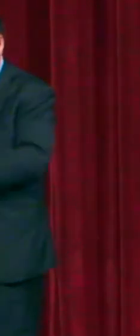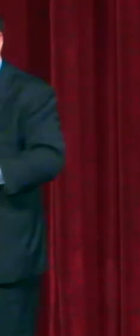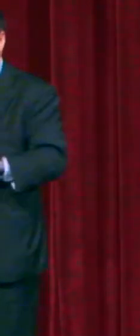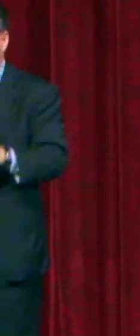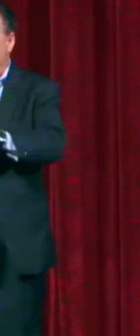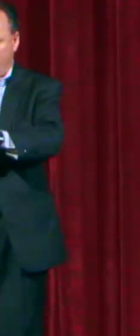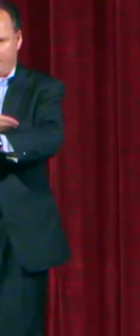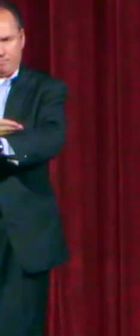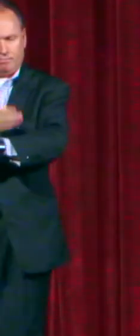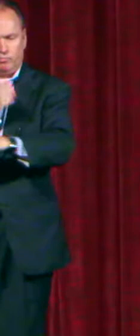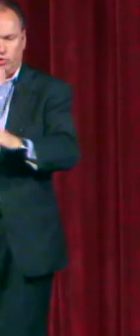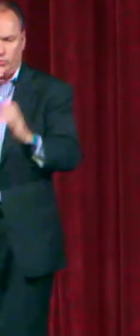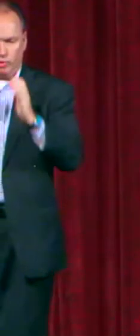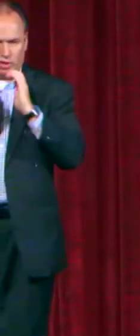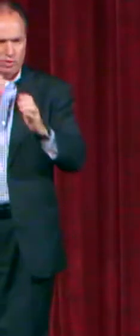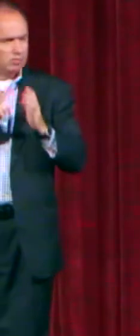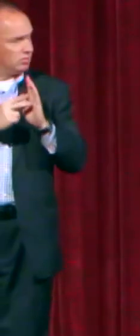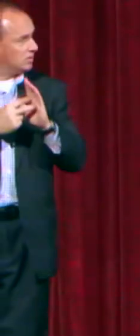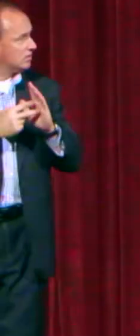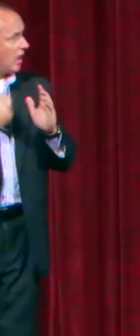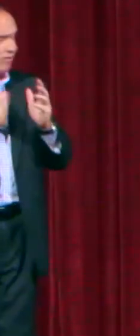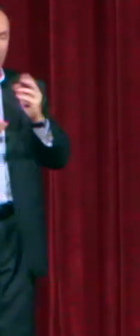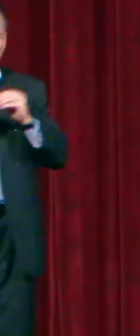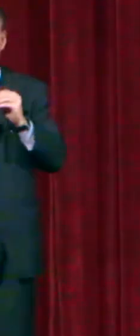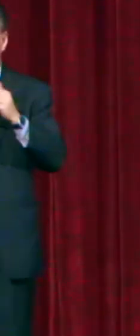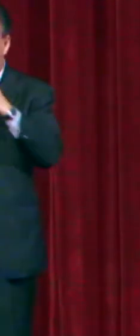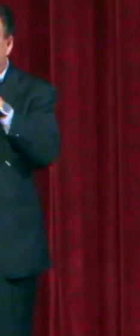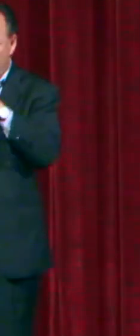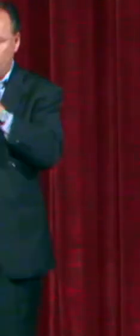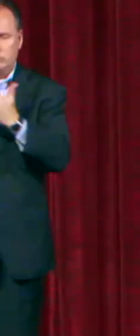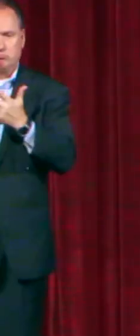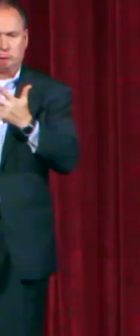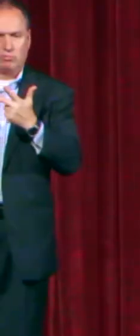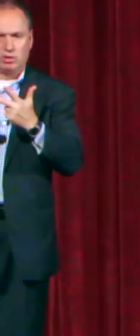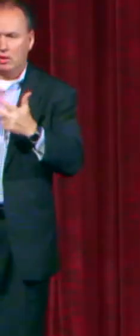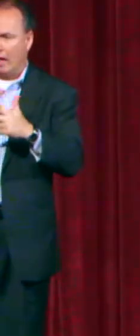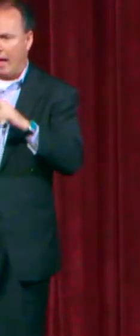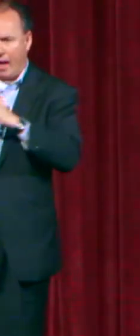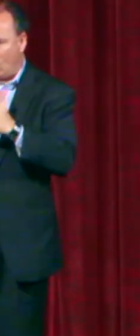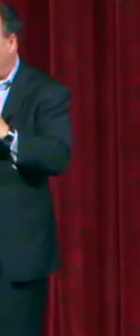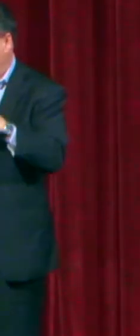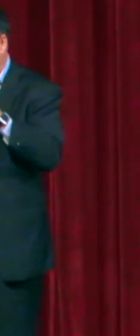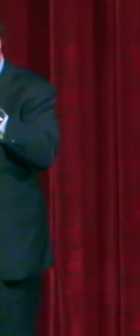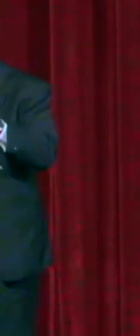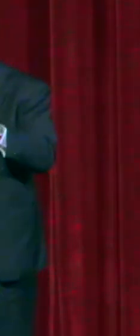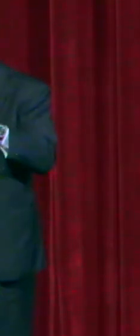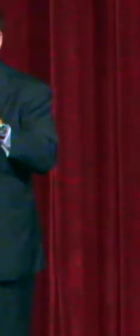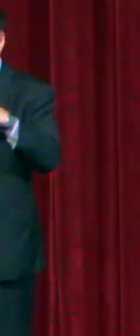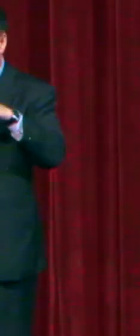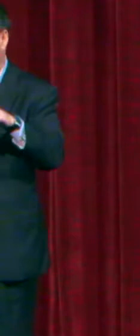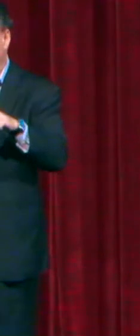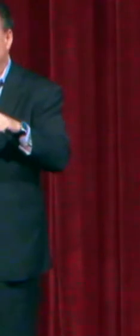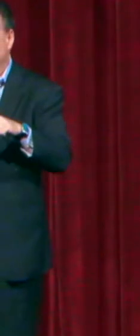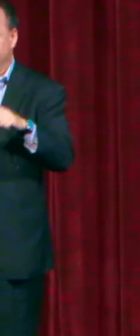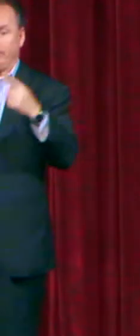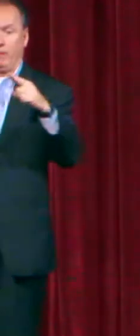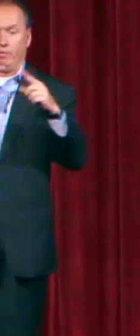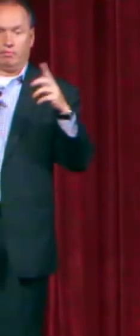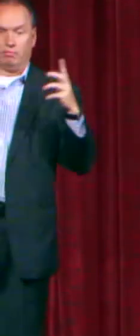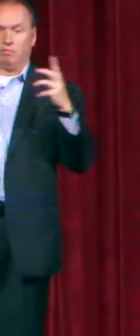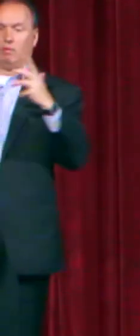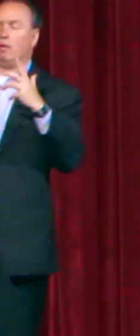Enhanced communication, what I mean by that, just having more avenues of how we communicate in the event of a critical